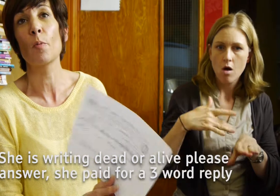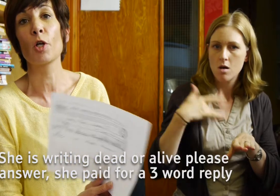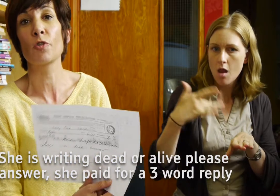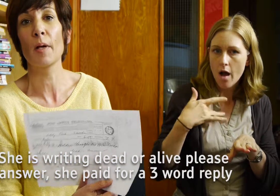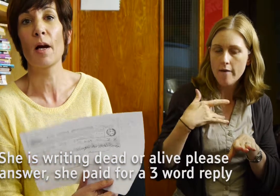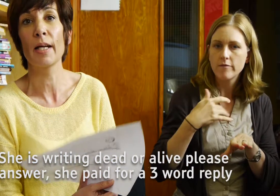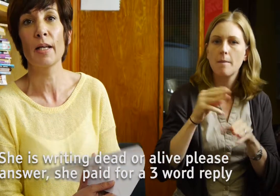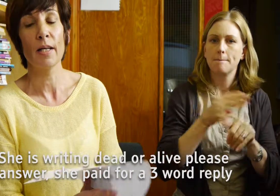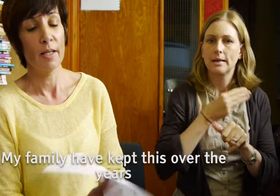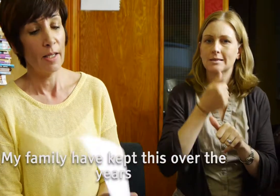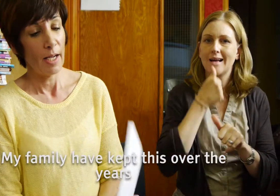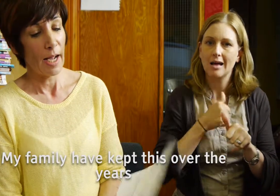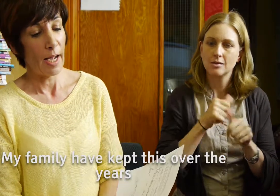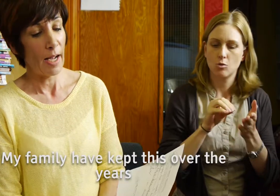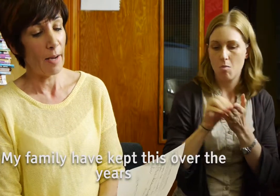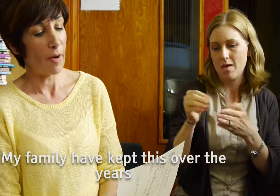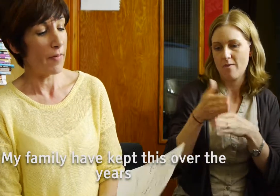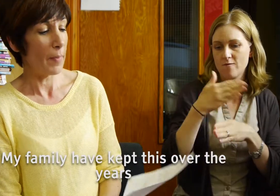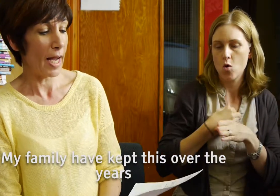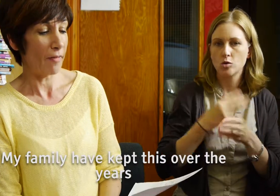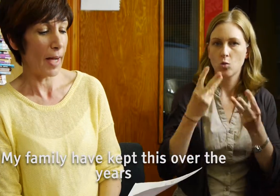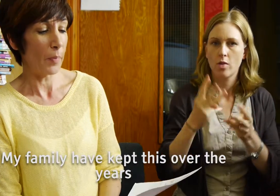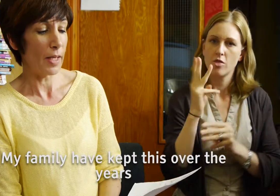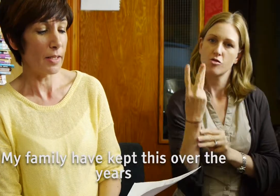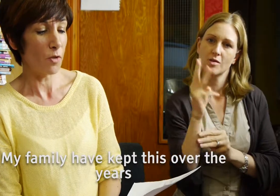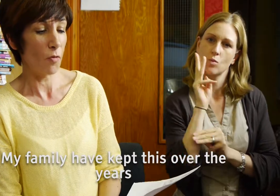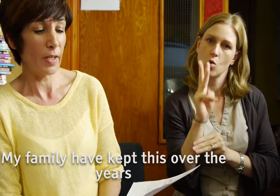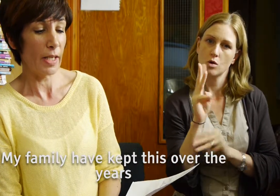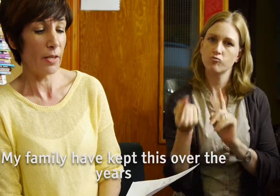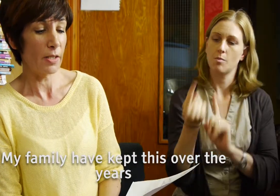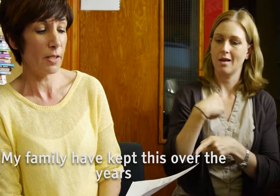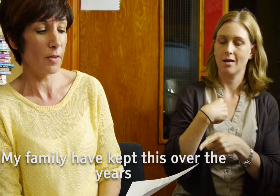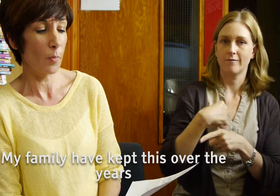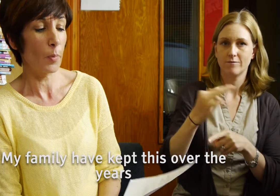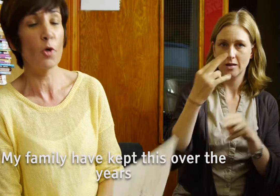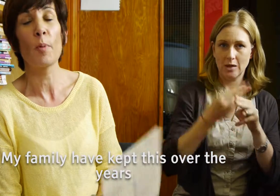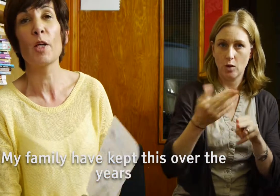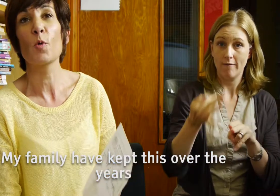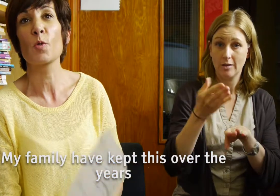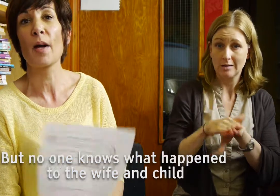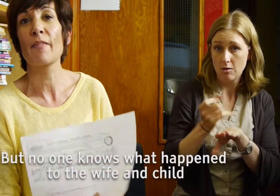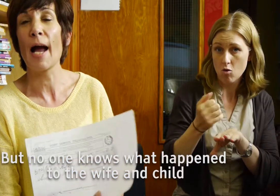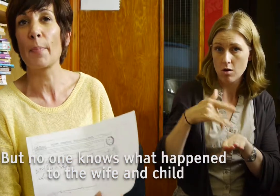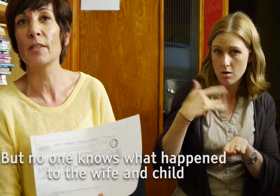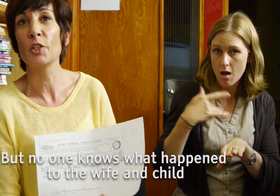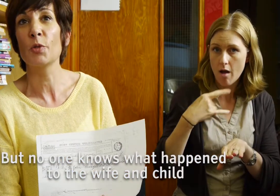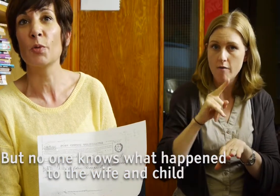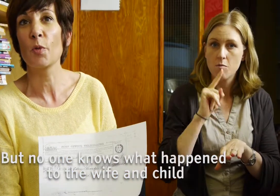3-word reply. And my family have kept this over the years, but nobody knows whatever happened to the